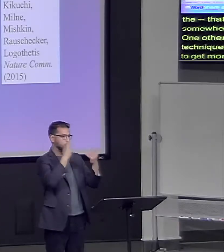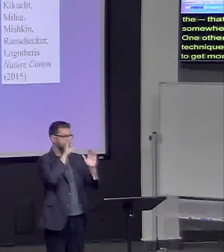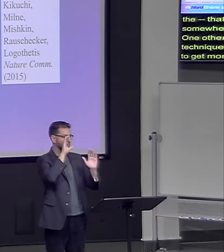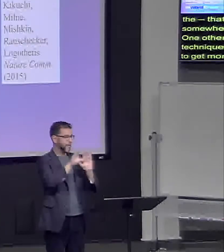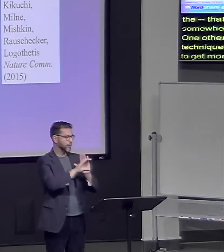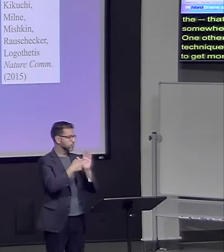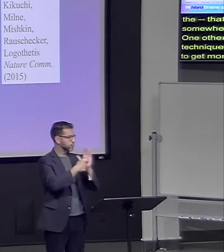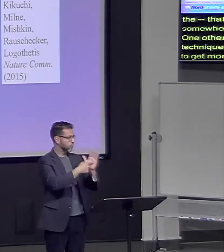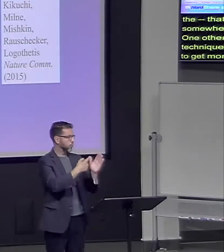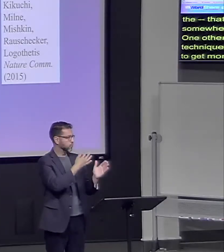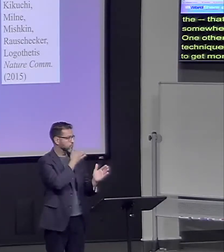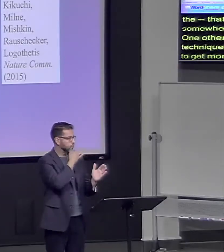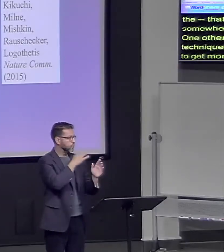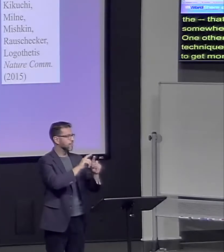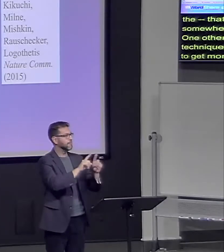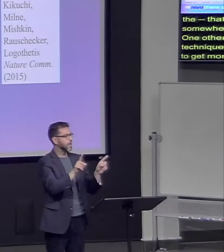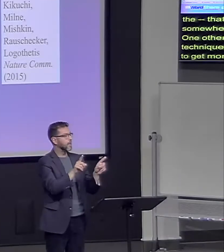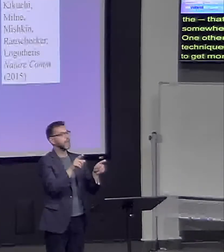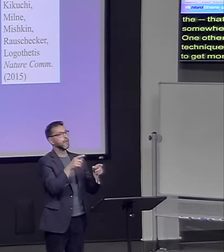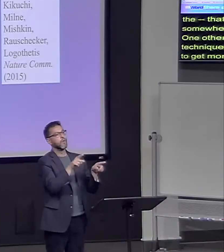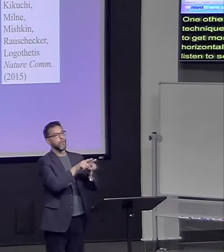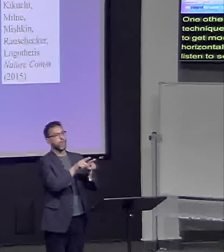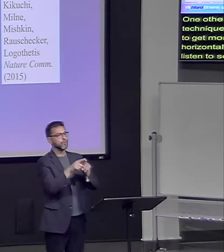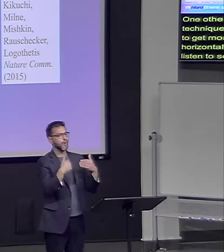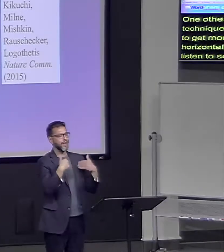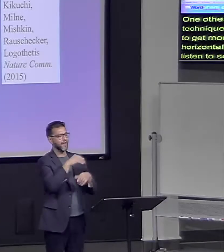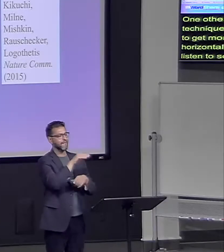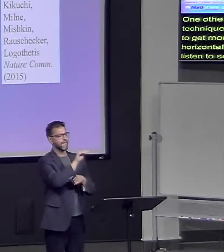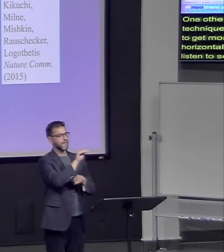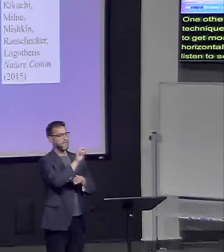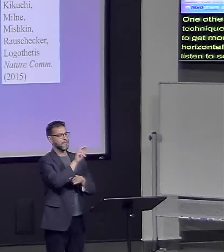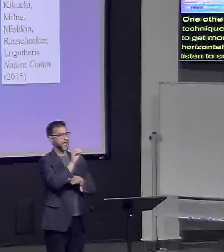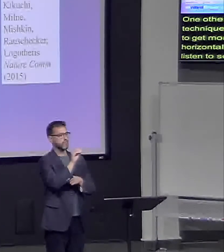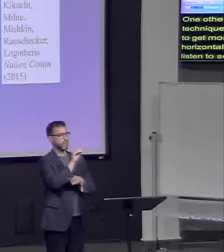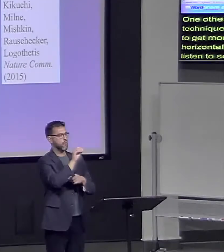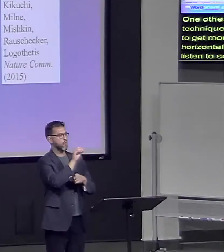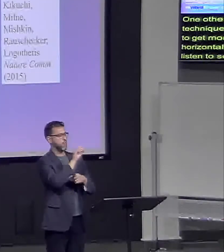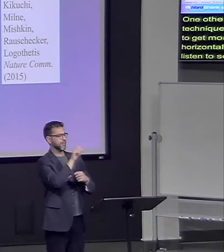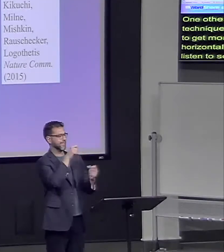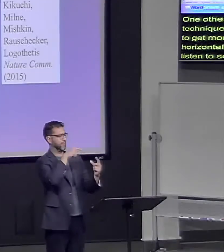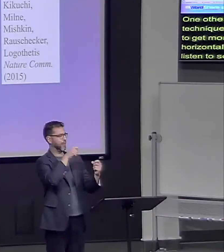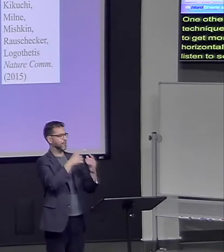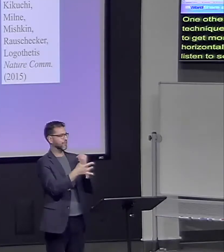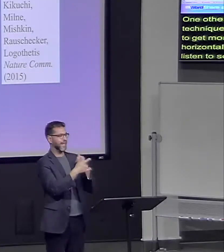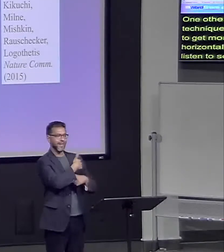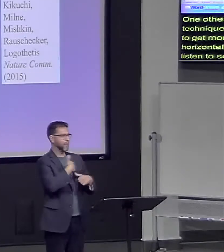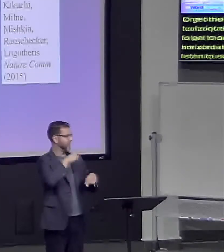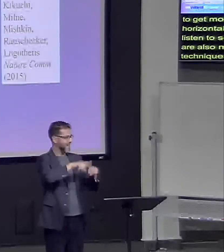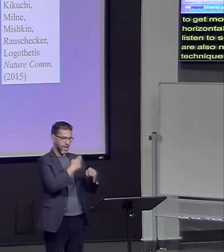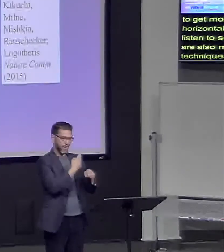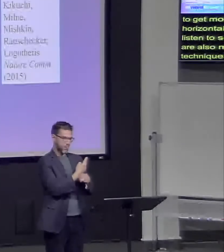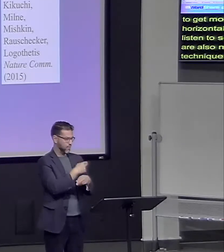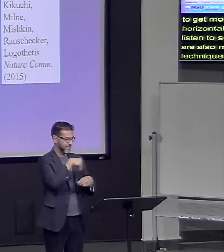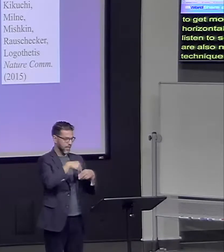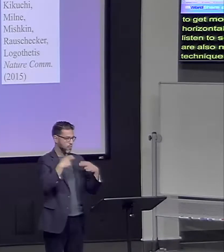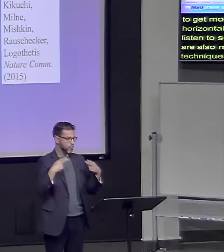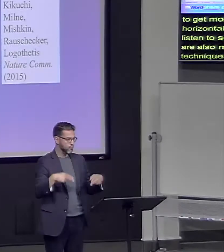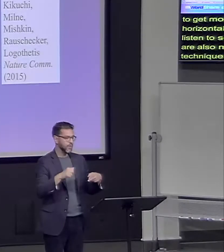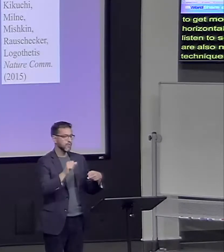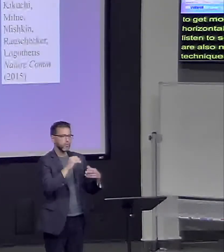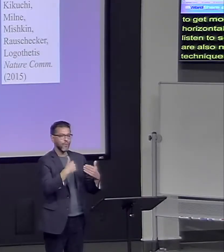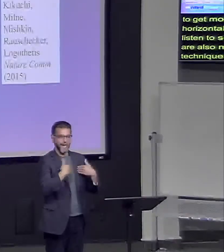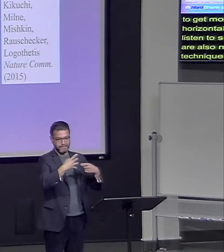minute. But there are also microstimulation techniques which we cannot use in humans. So there are a number of techniques that can be